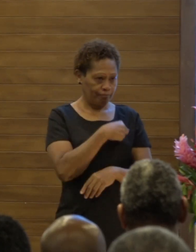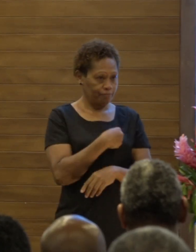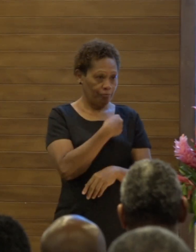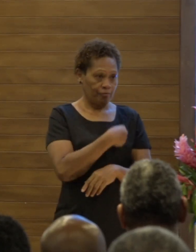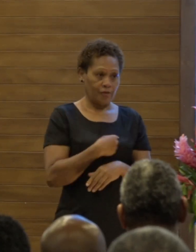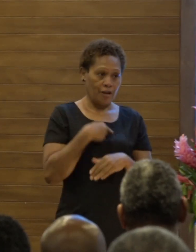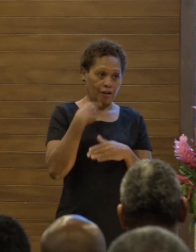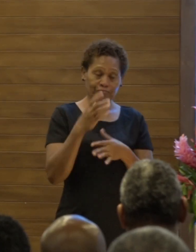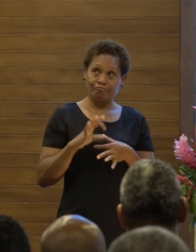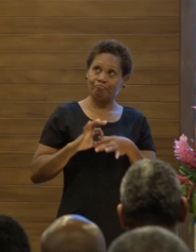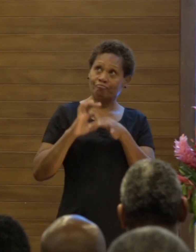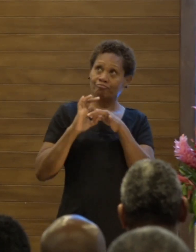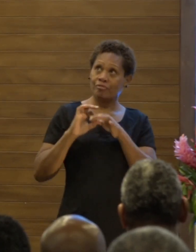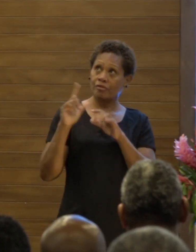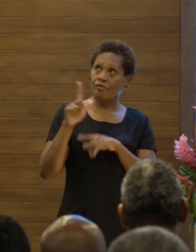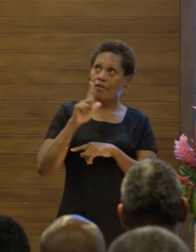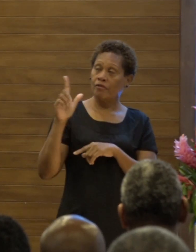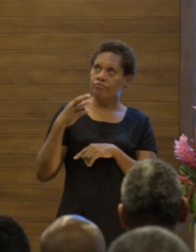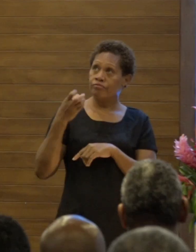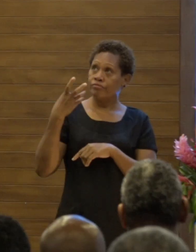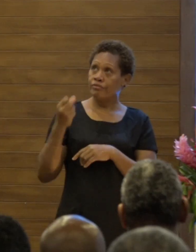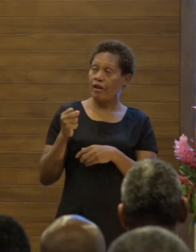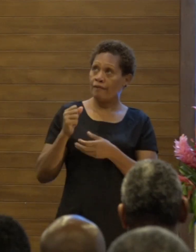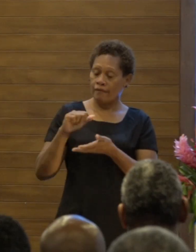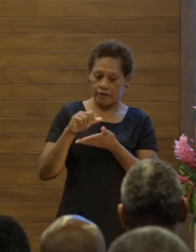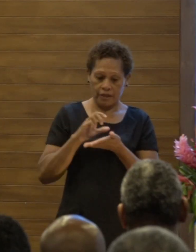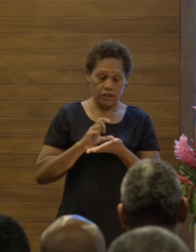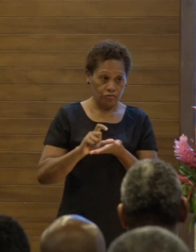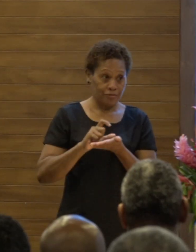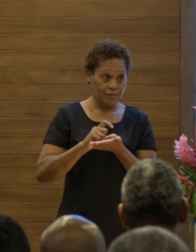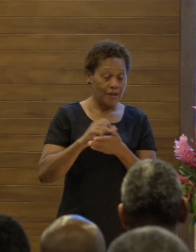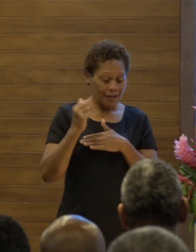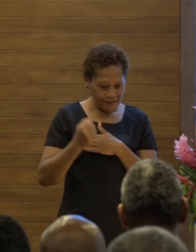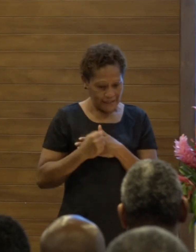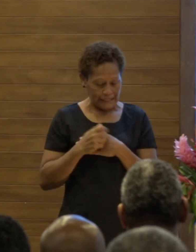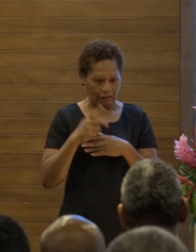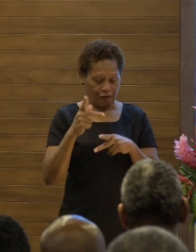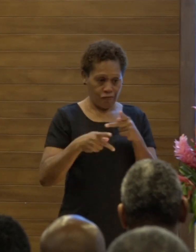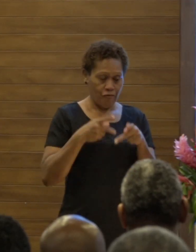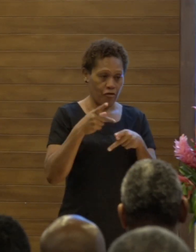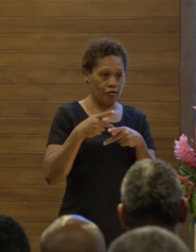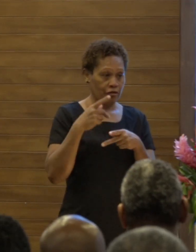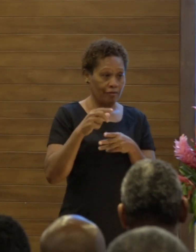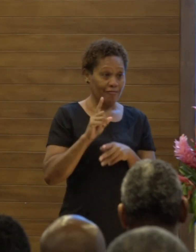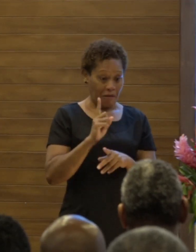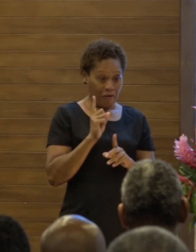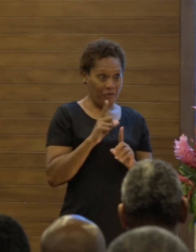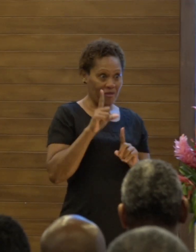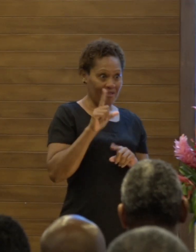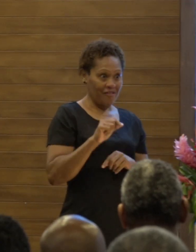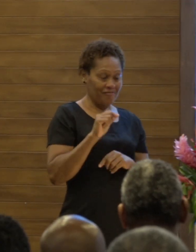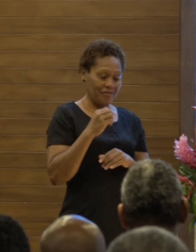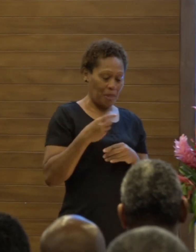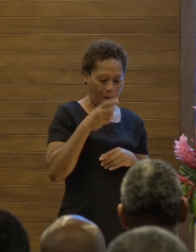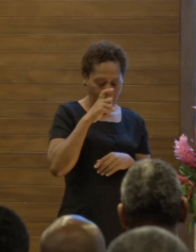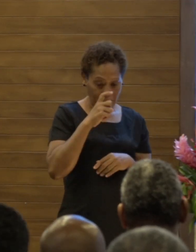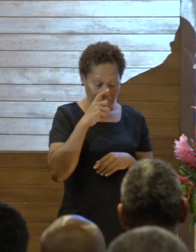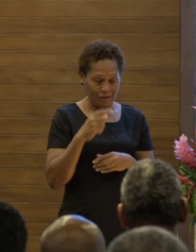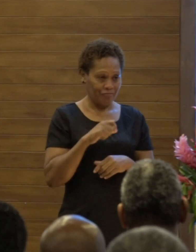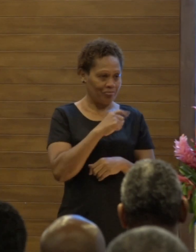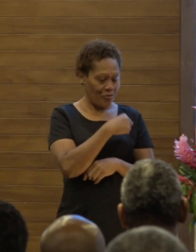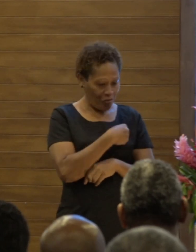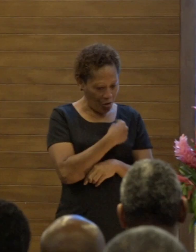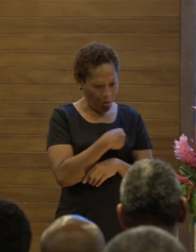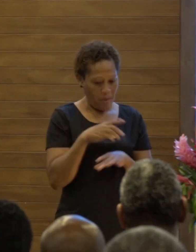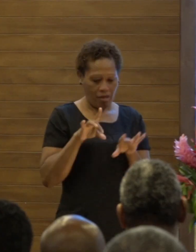Lord, we invite Him to shape the process, to shape the motives, and the people involved. And when we commit this